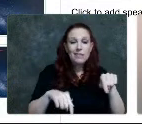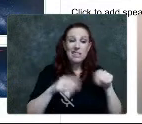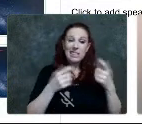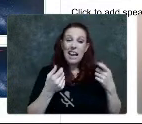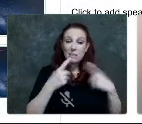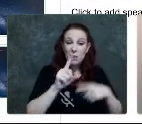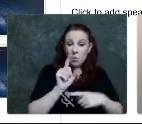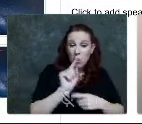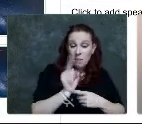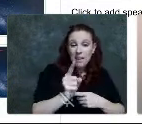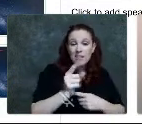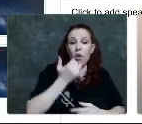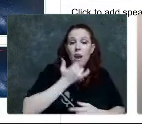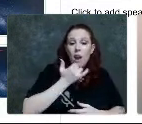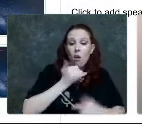debugging.